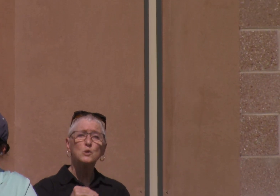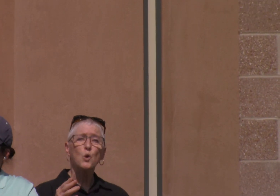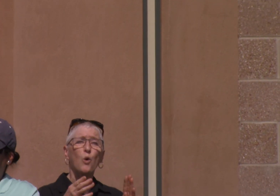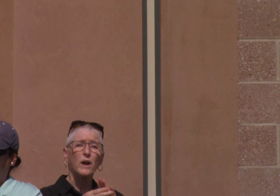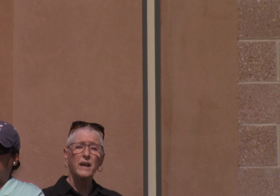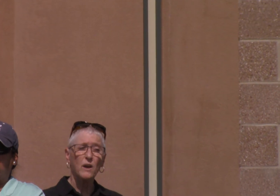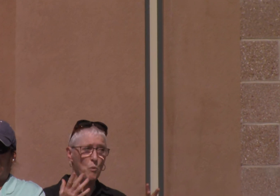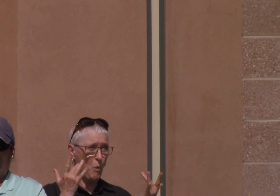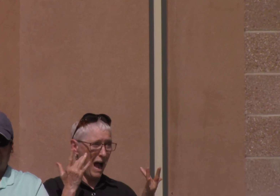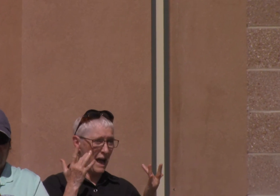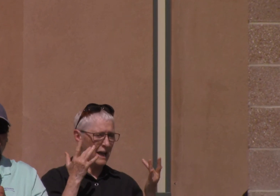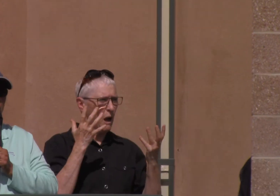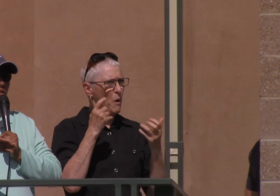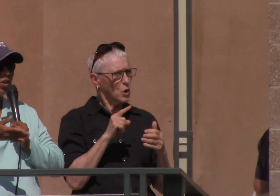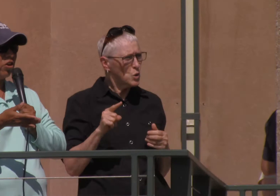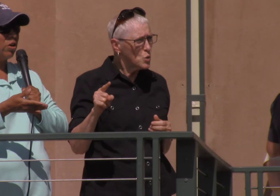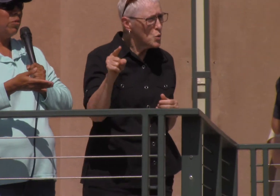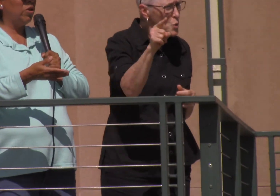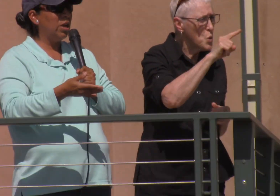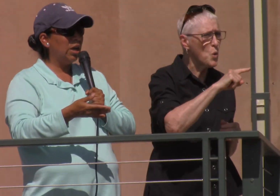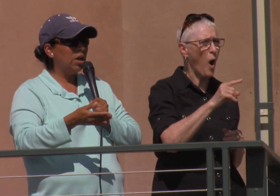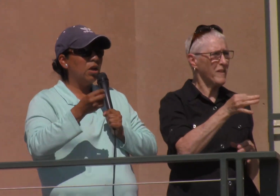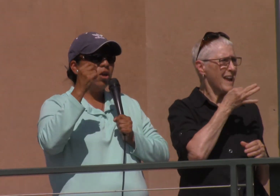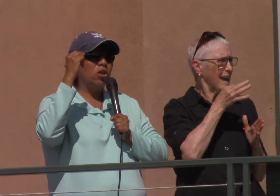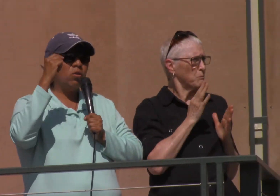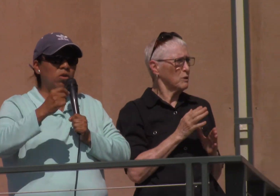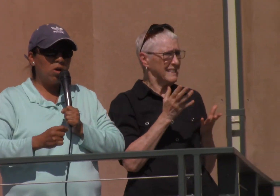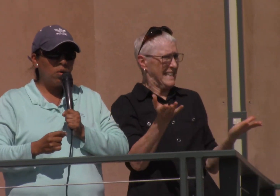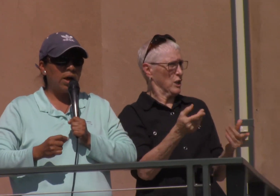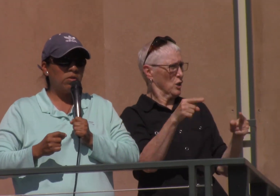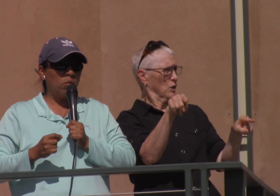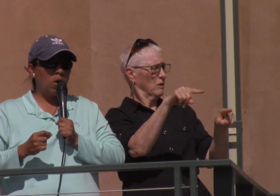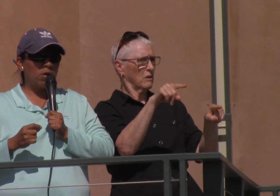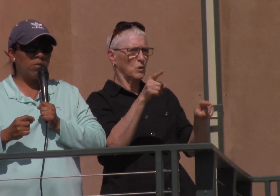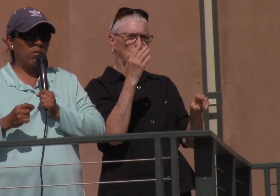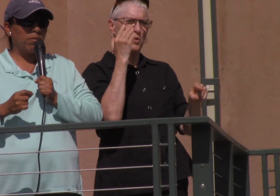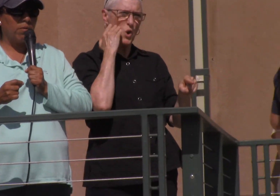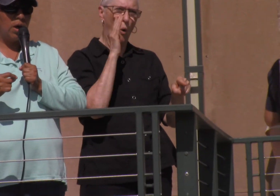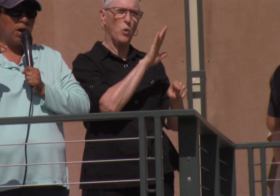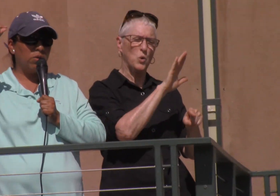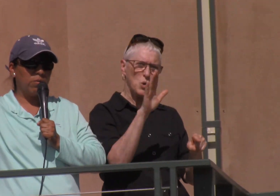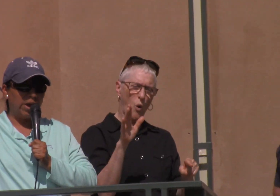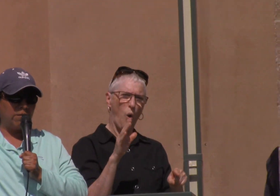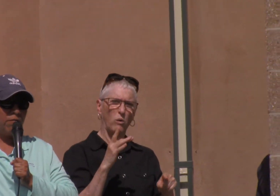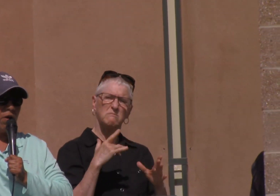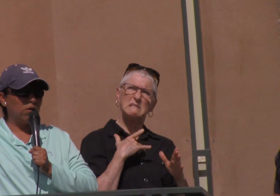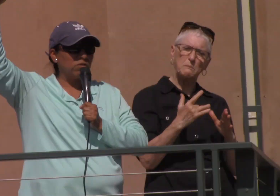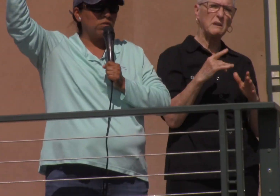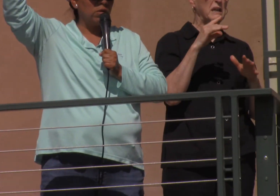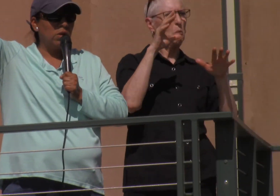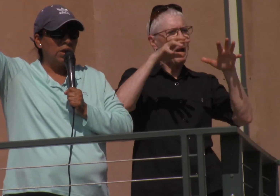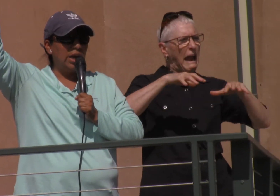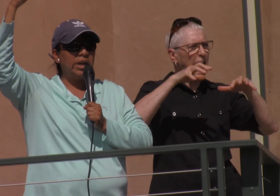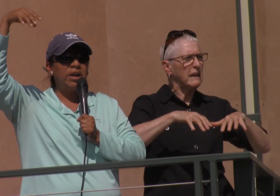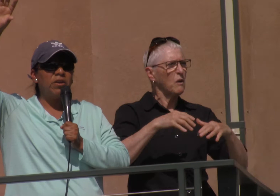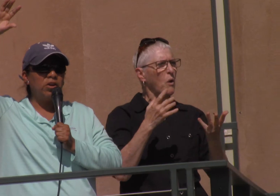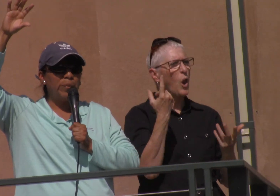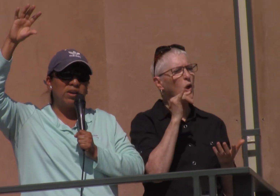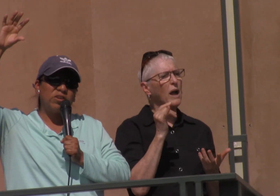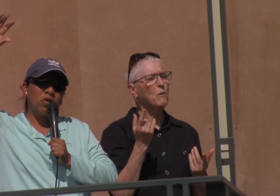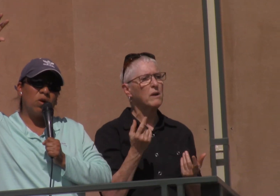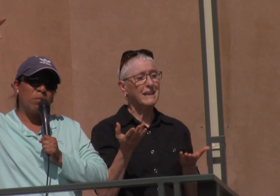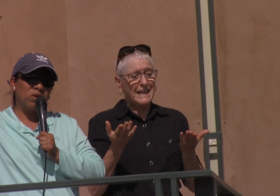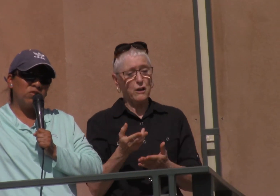that you all, as experts in your community, you know how the water how the rain falls. And here